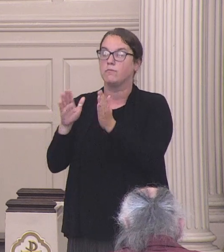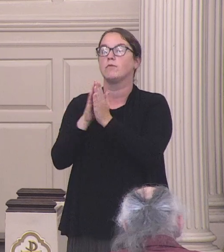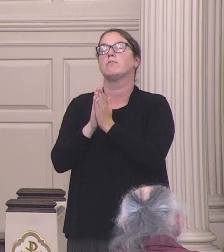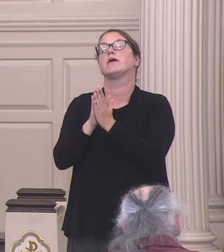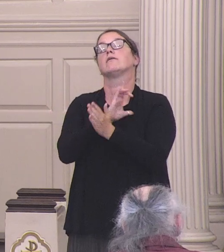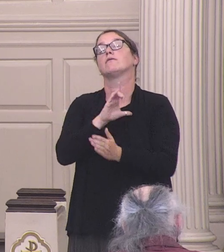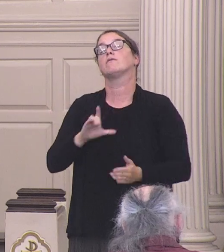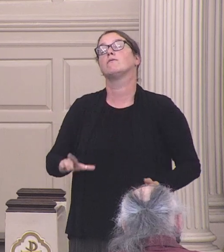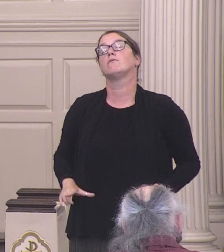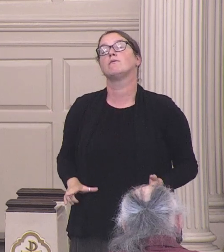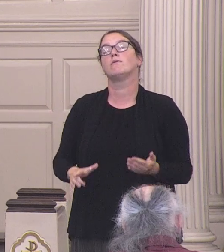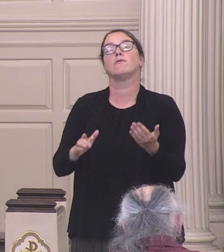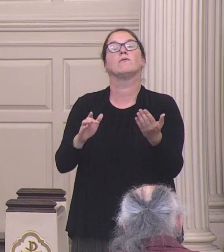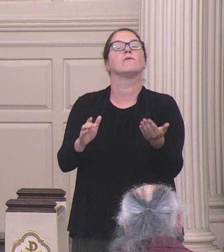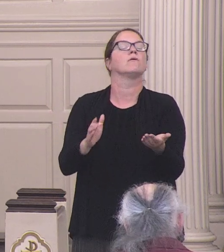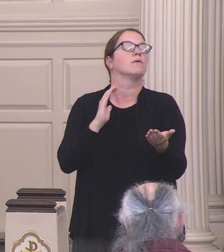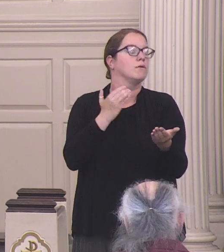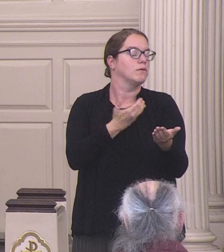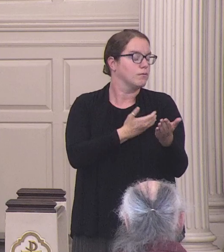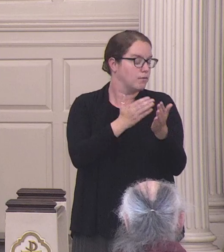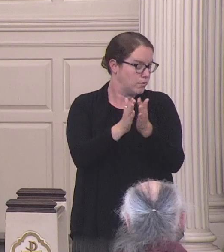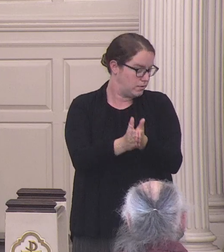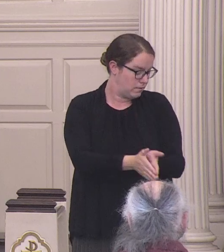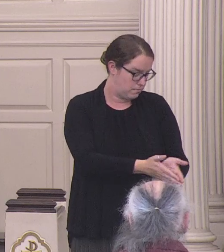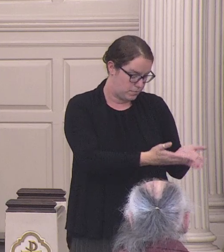Lord, hear our prayer.